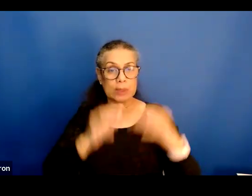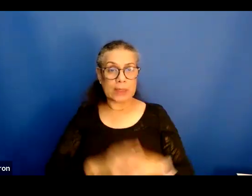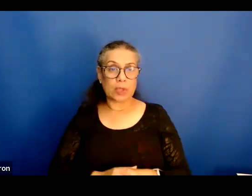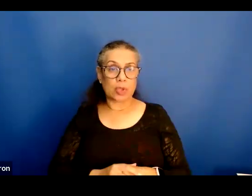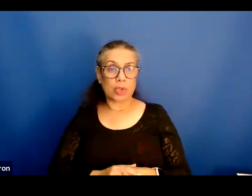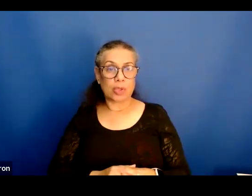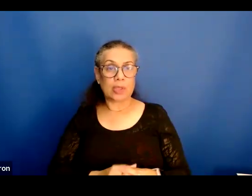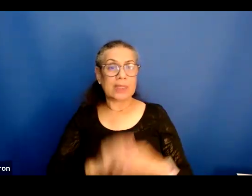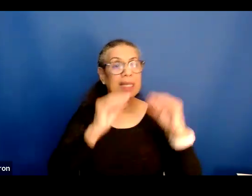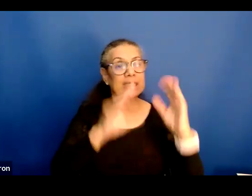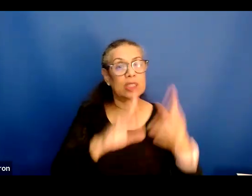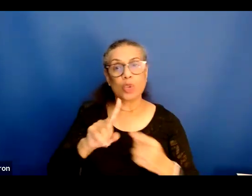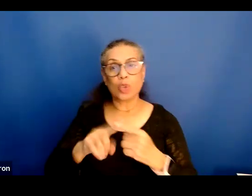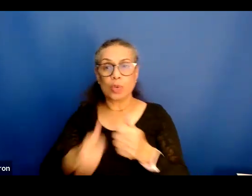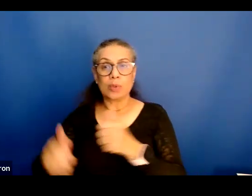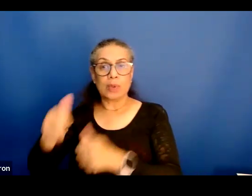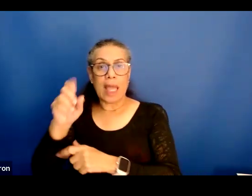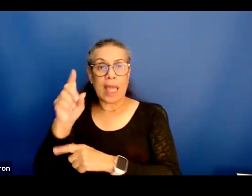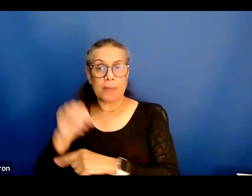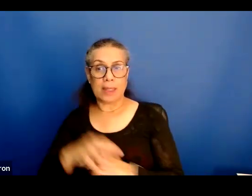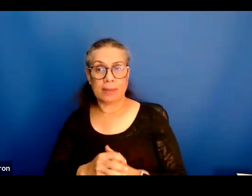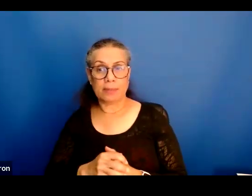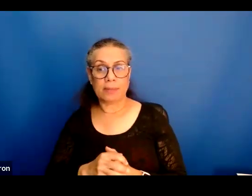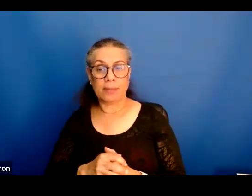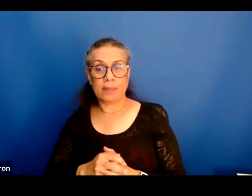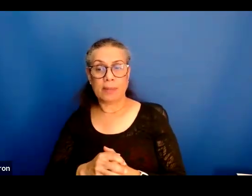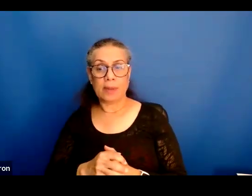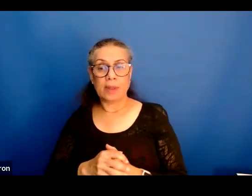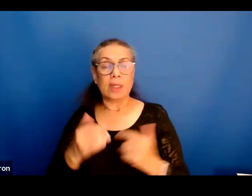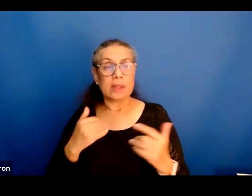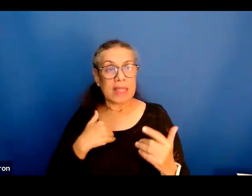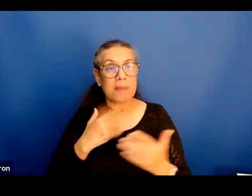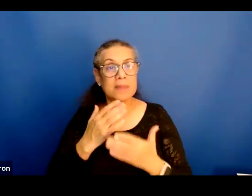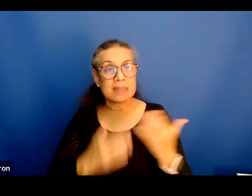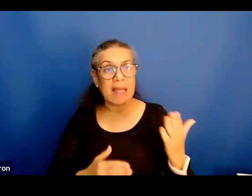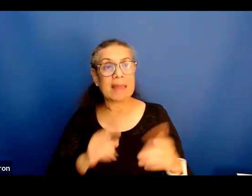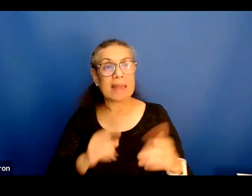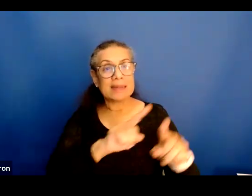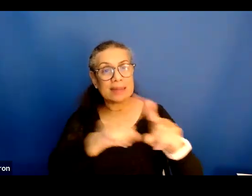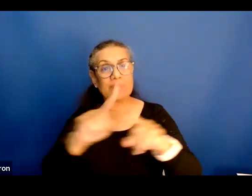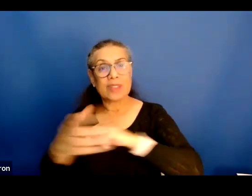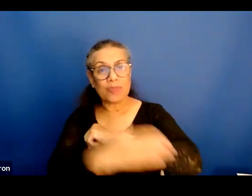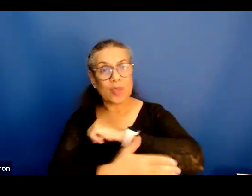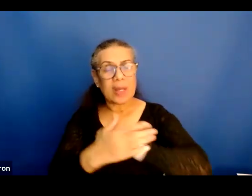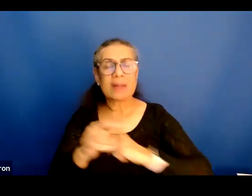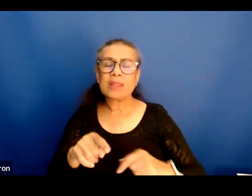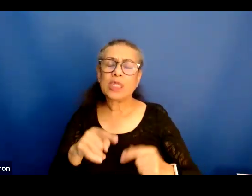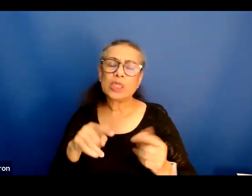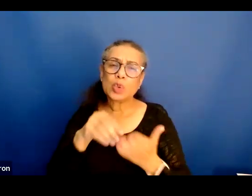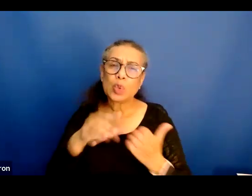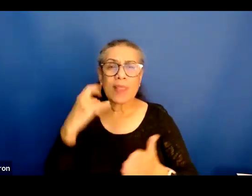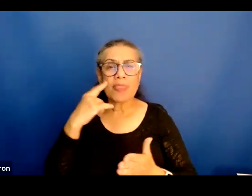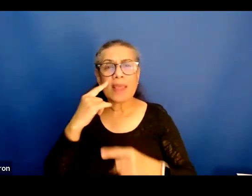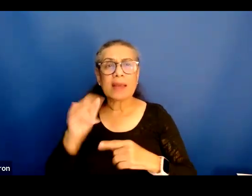many students in my room already had to start 3 or 4 times, already in a different country. I urge you to consider these students as your own